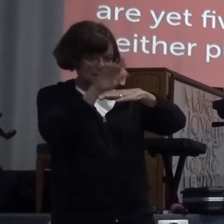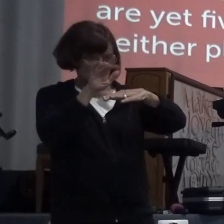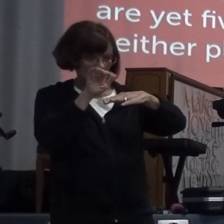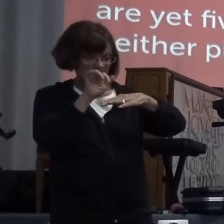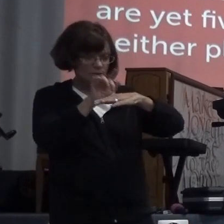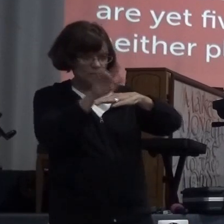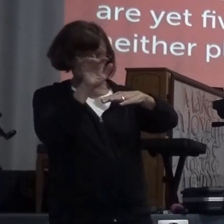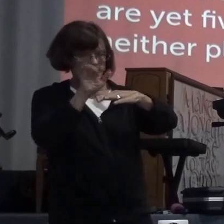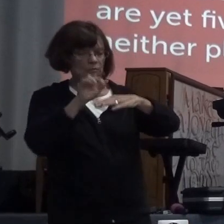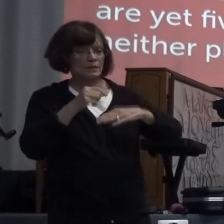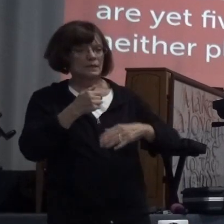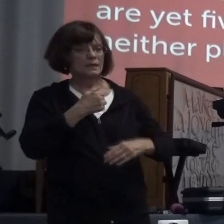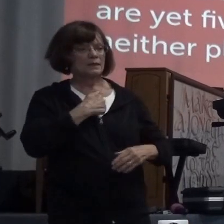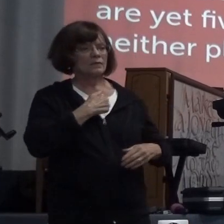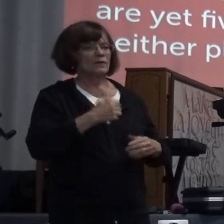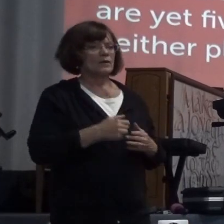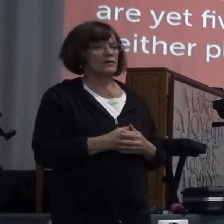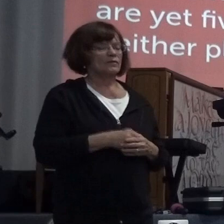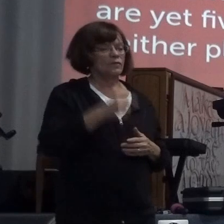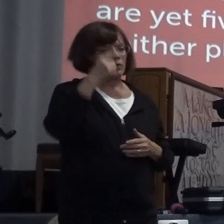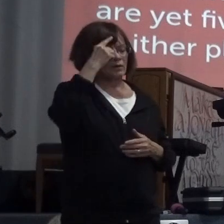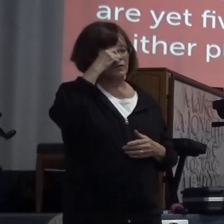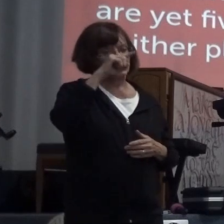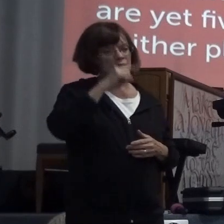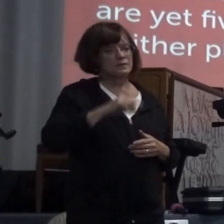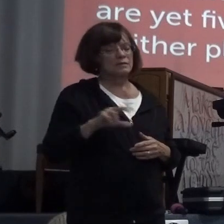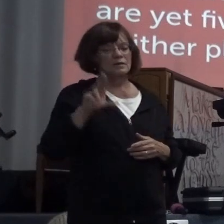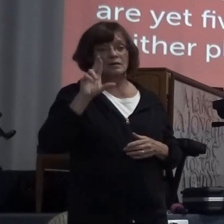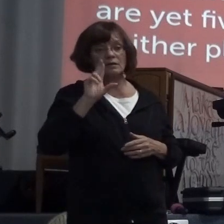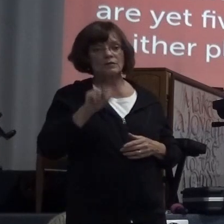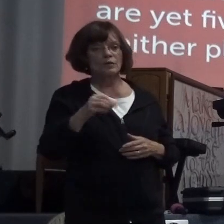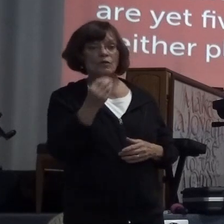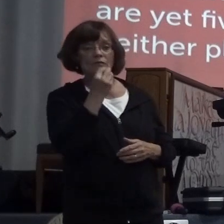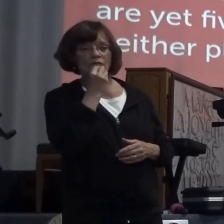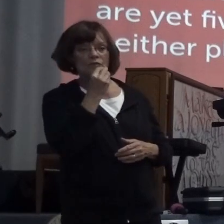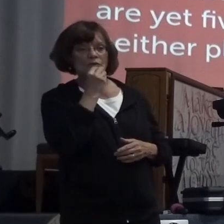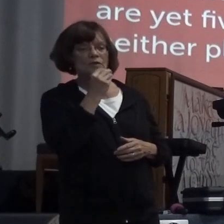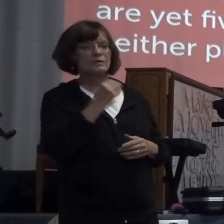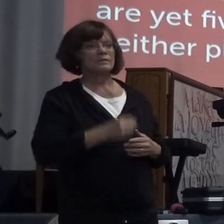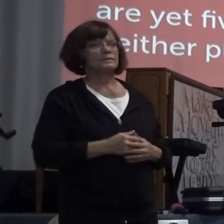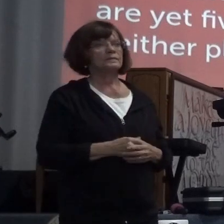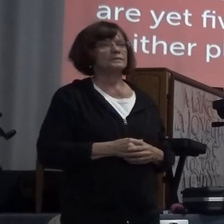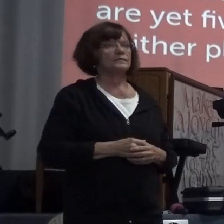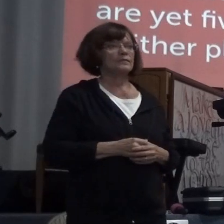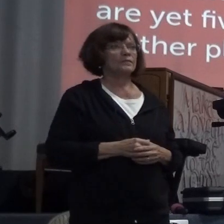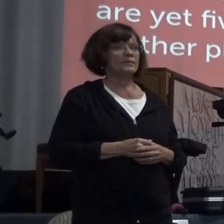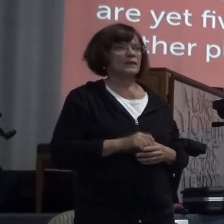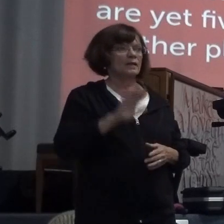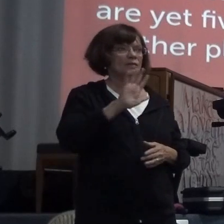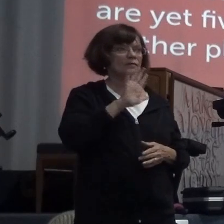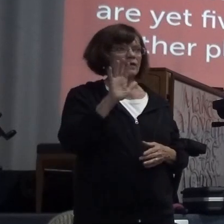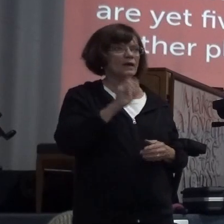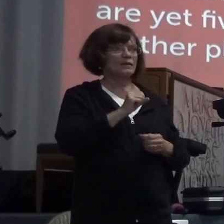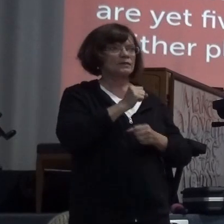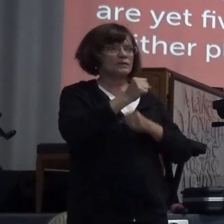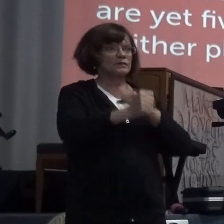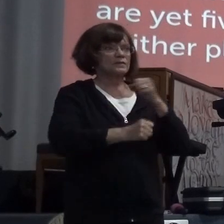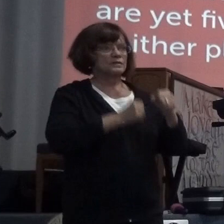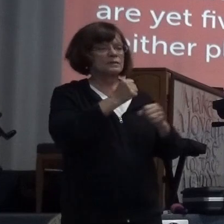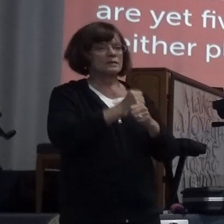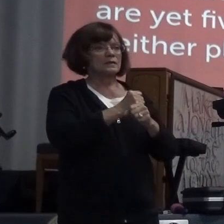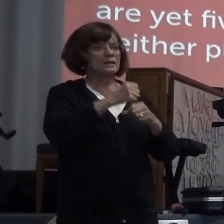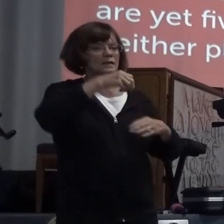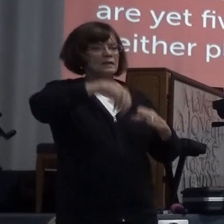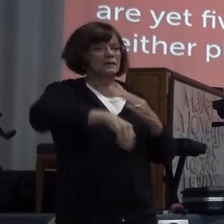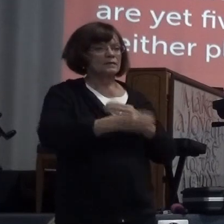preserve life. For the famine has been in the land these 2 years, and there are yet 5 years in which there will be neither